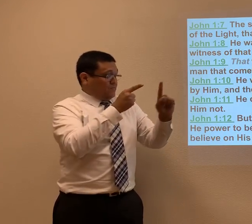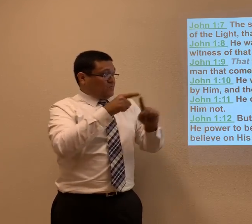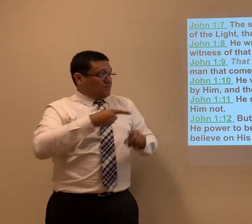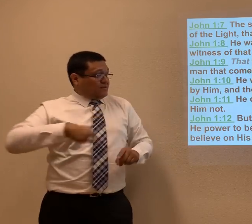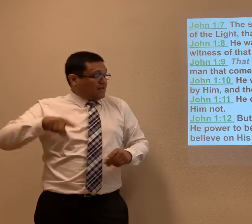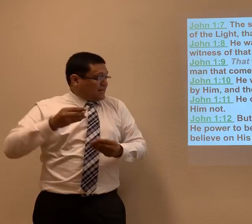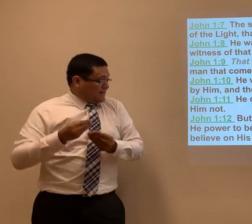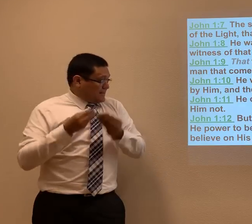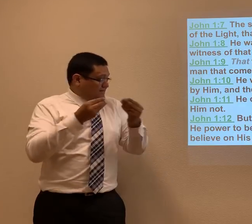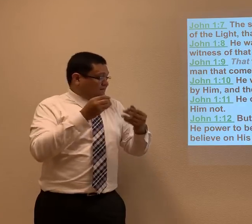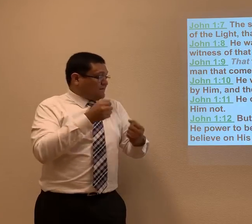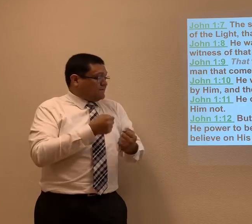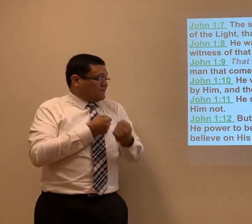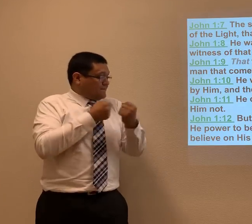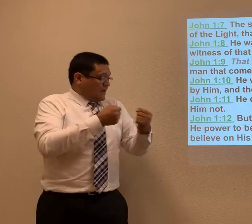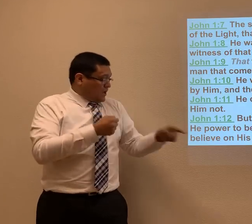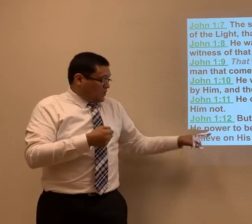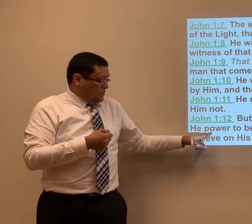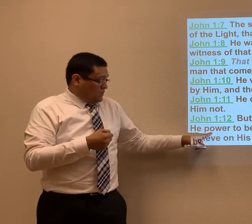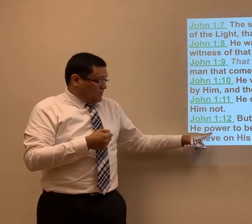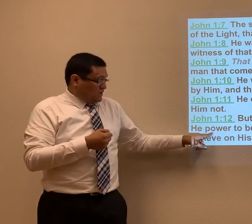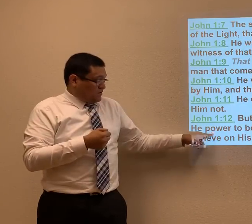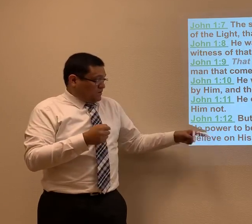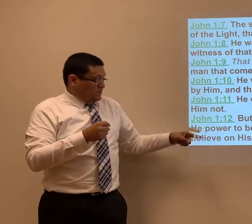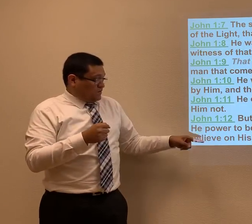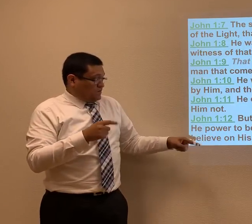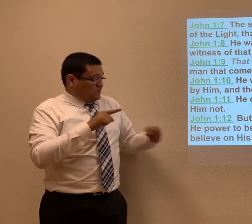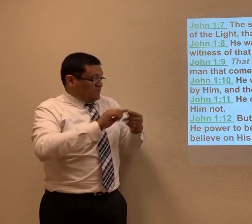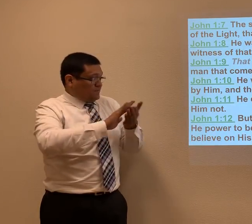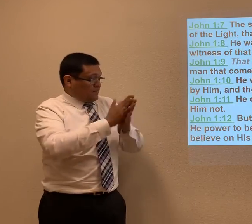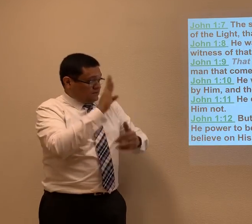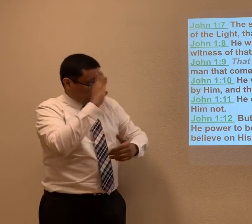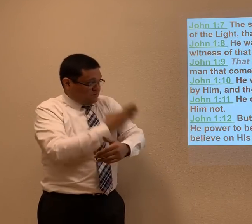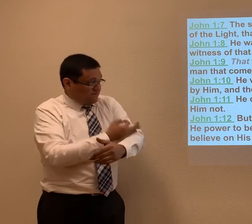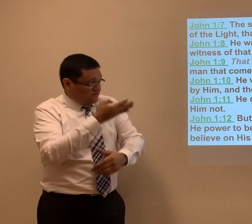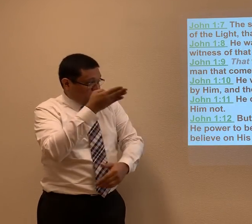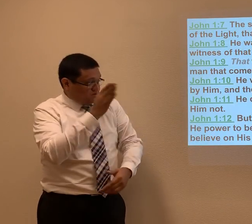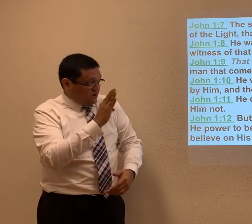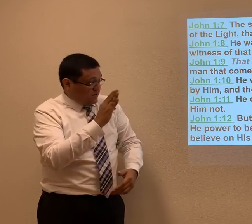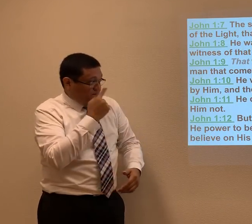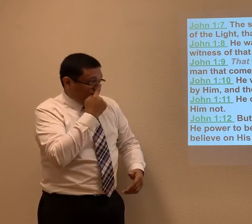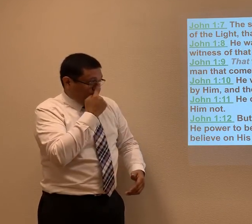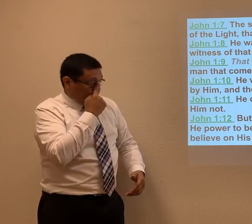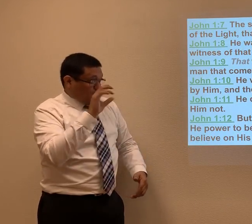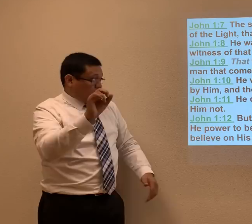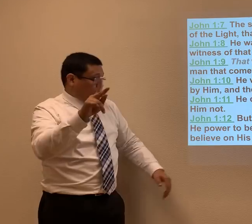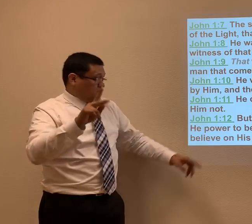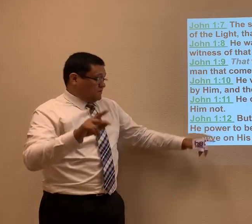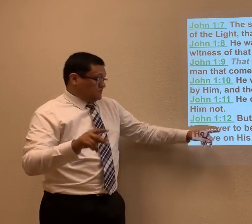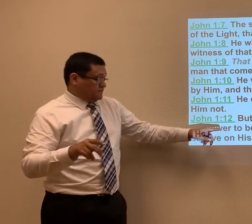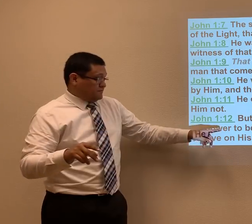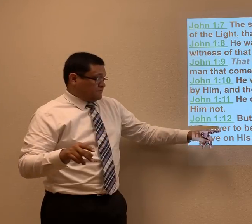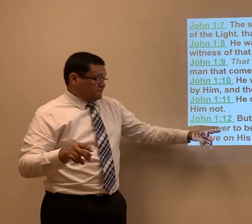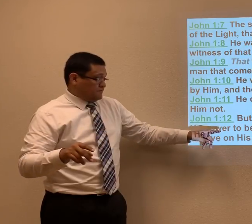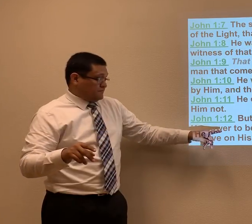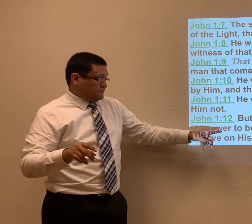as received him, to them gave he power to become the sons of God.